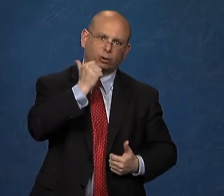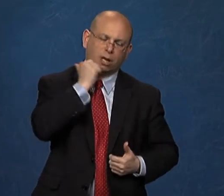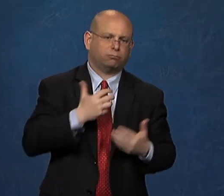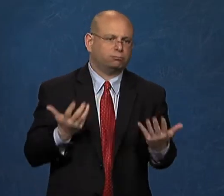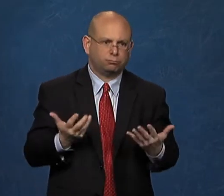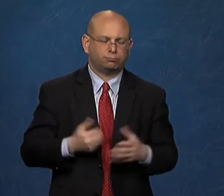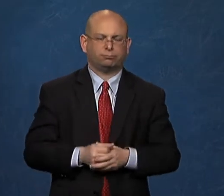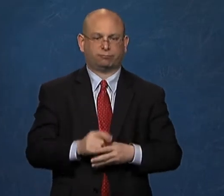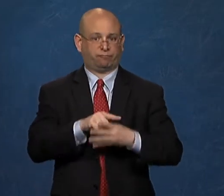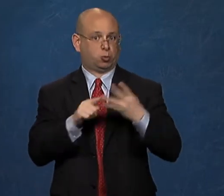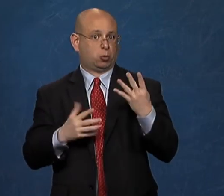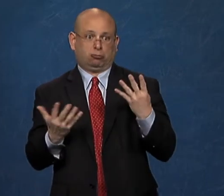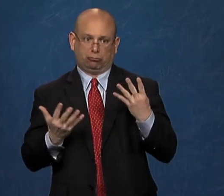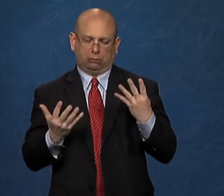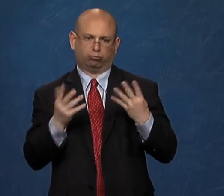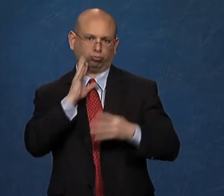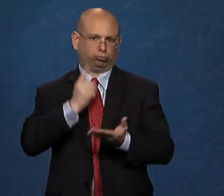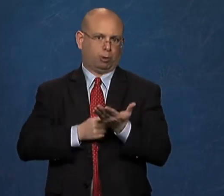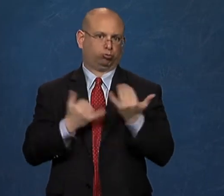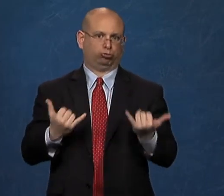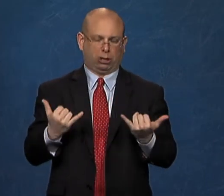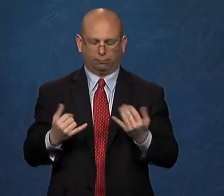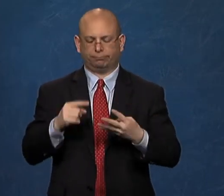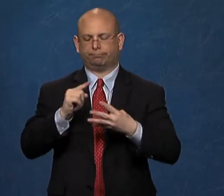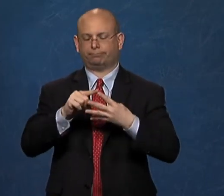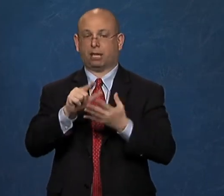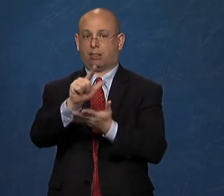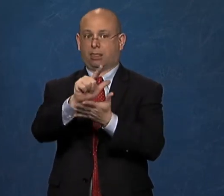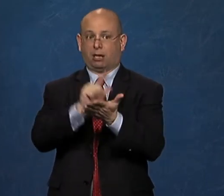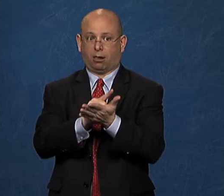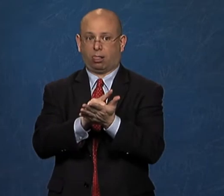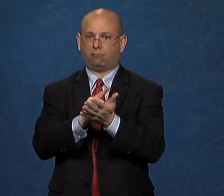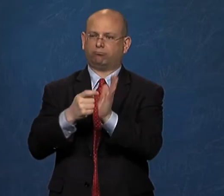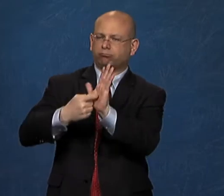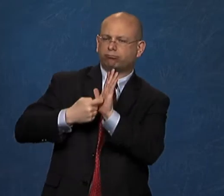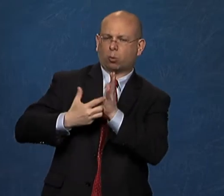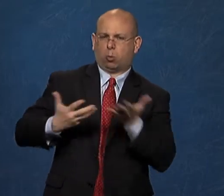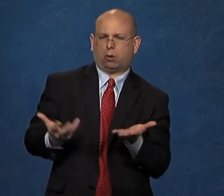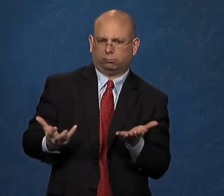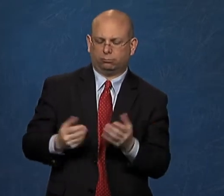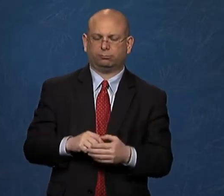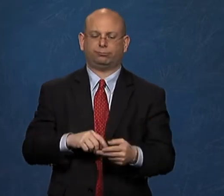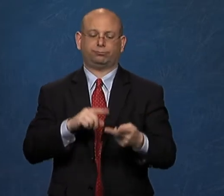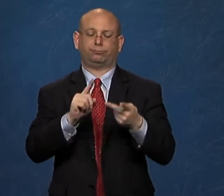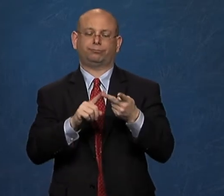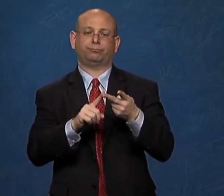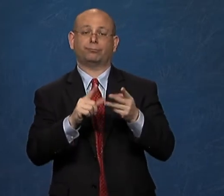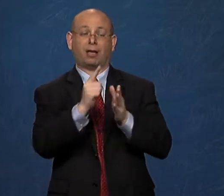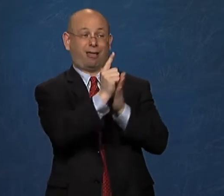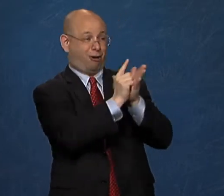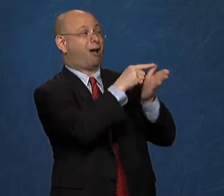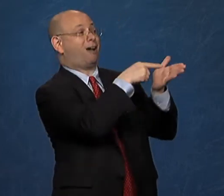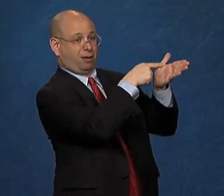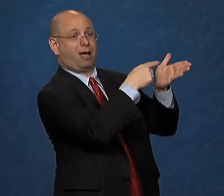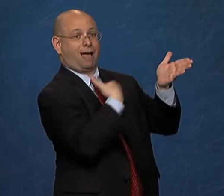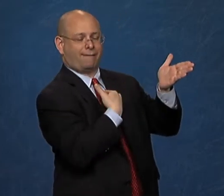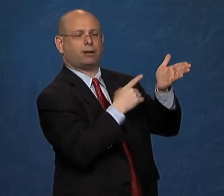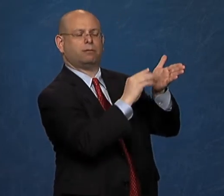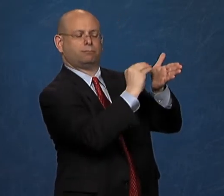to real-world, everyday kinds of circumstances. So I'll be talking about this in 4 different areas. First, the legal mandates,